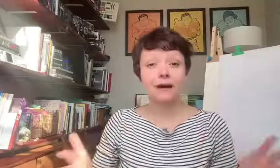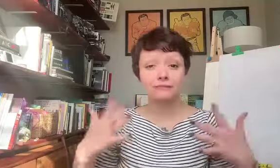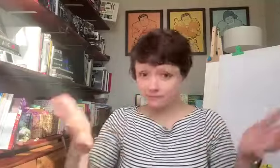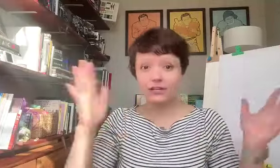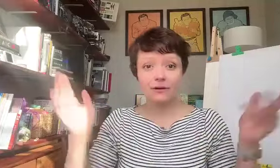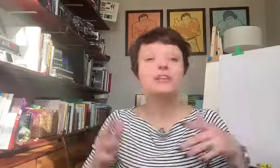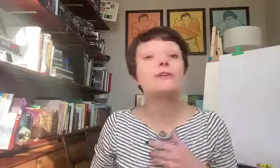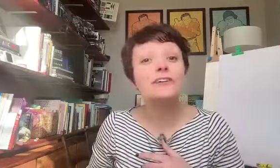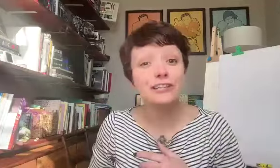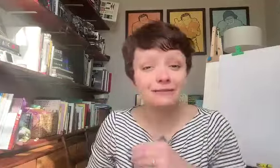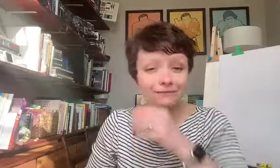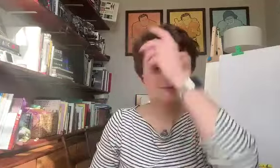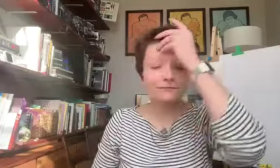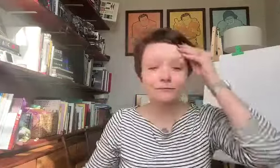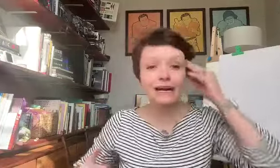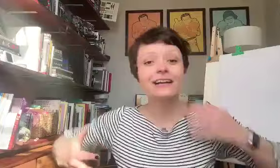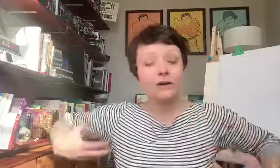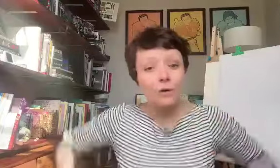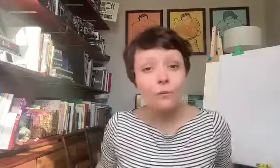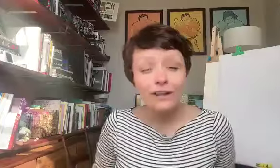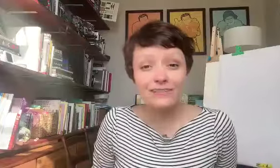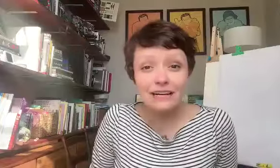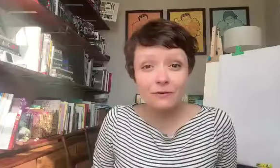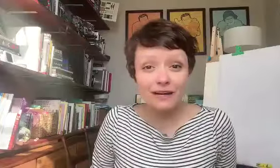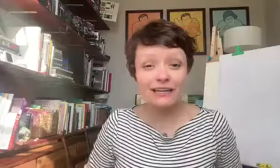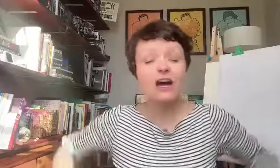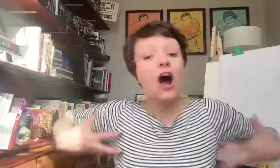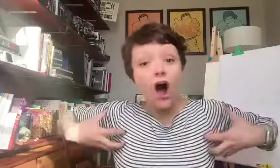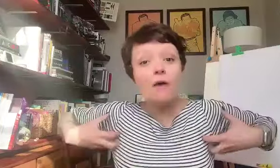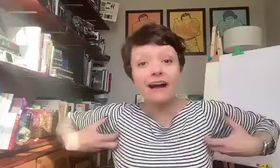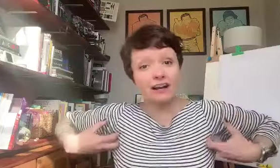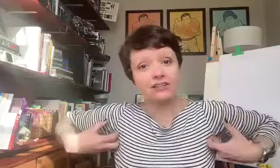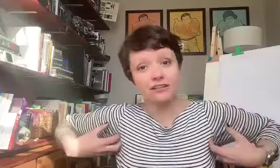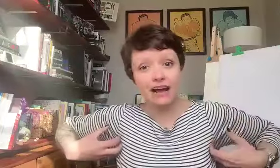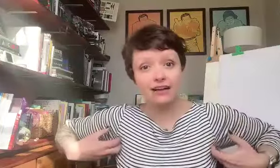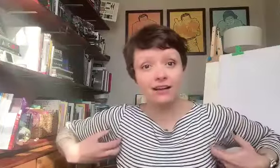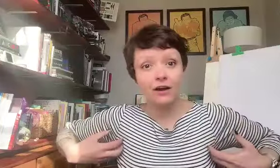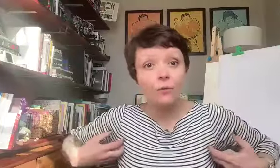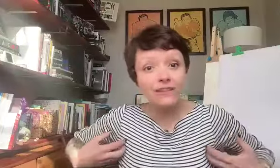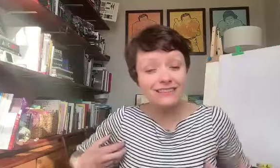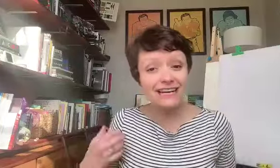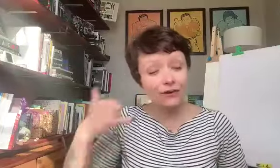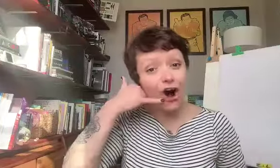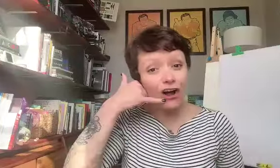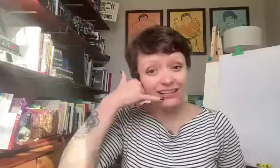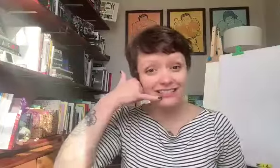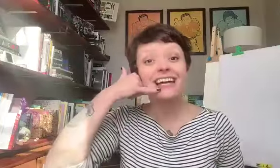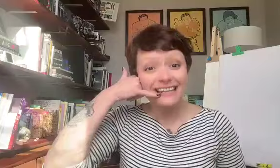Right? You know the song. Ready? What do you think the sign for monkey is? Oh my gosh. Yeah. What do you think the sign for call is?